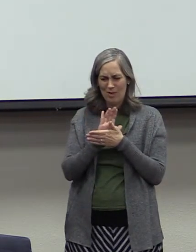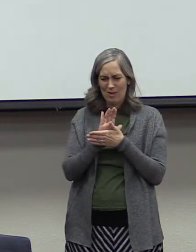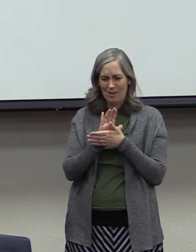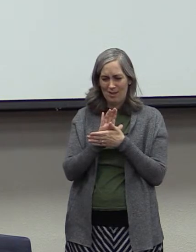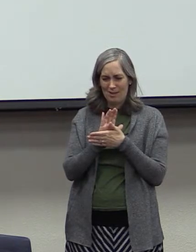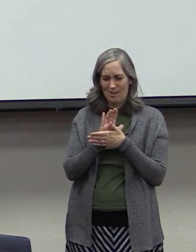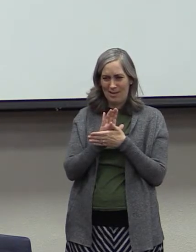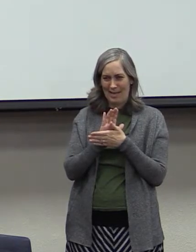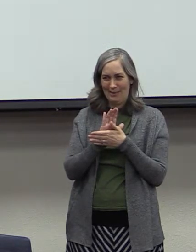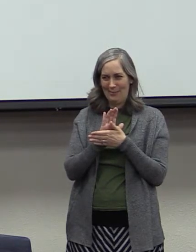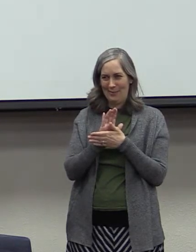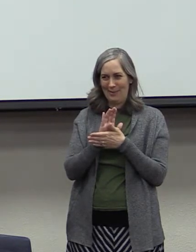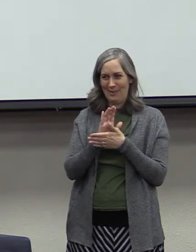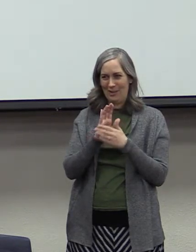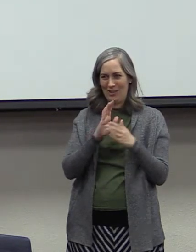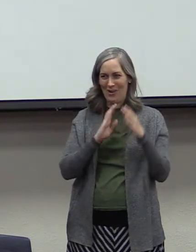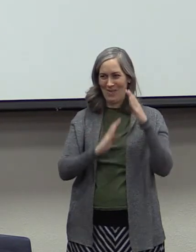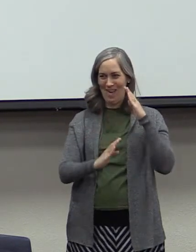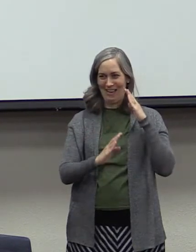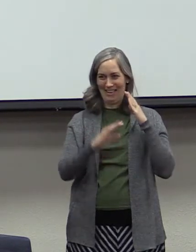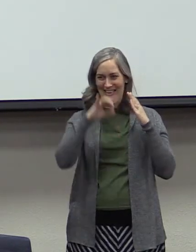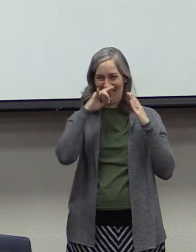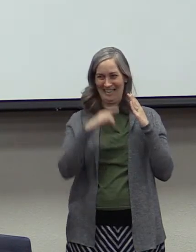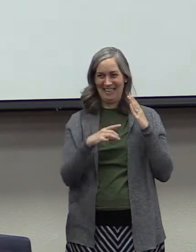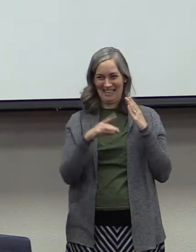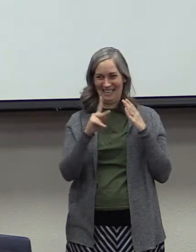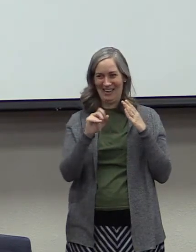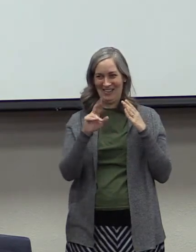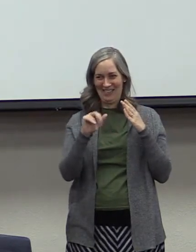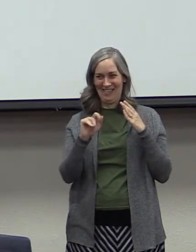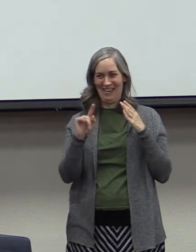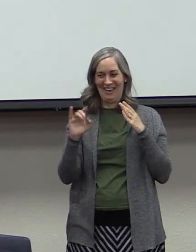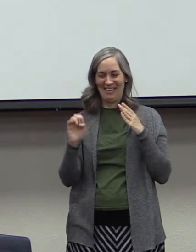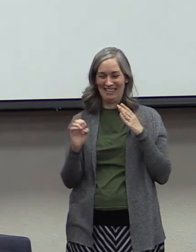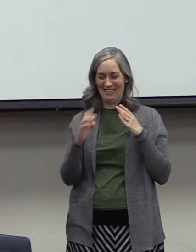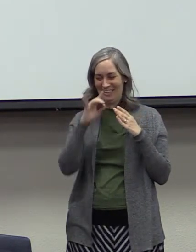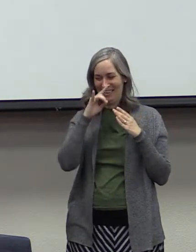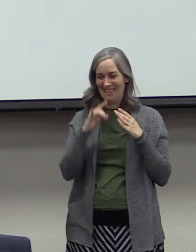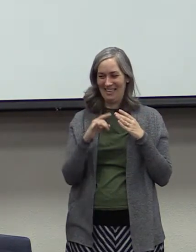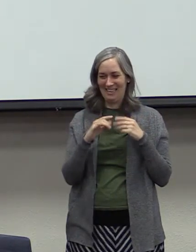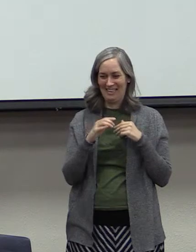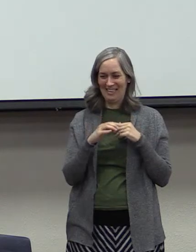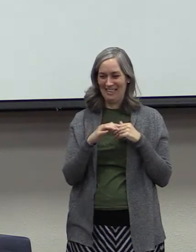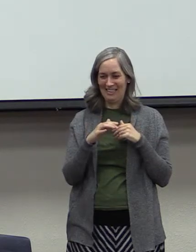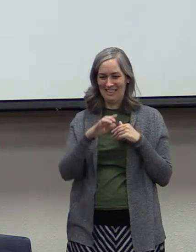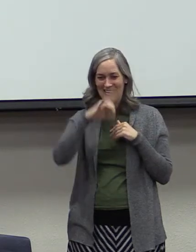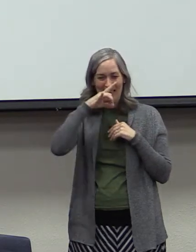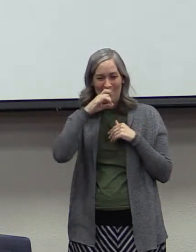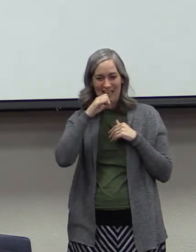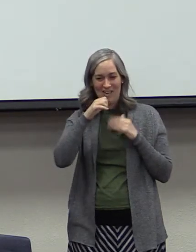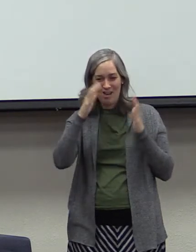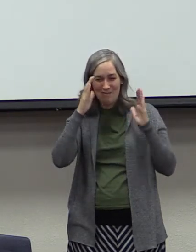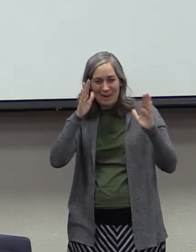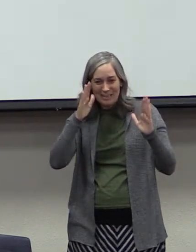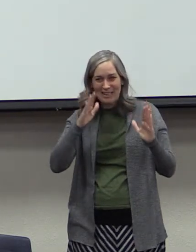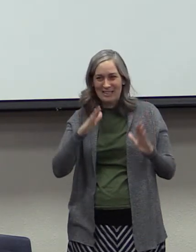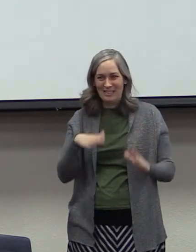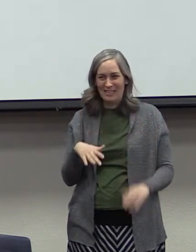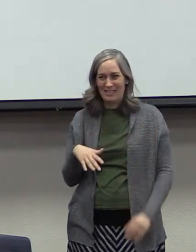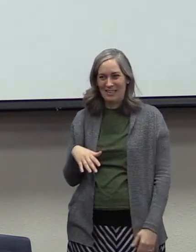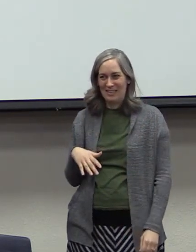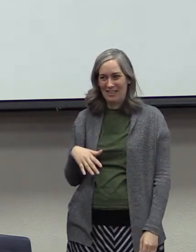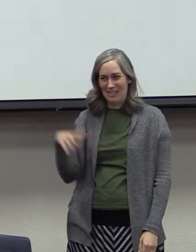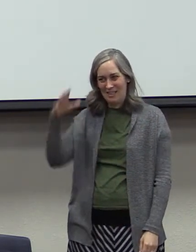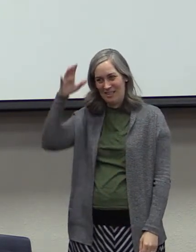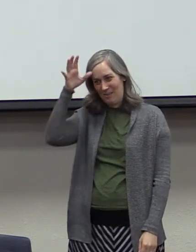Kid when Daniel-san is just not paying attention. You remember Mr. Miyagi